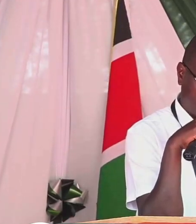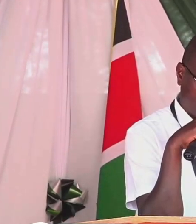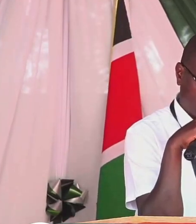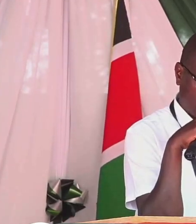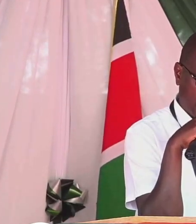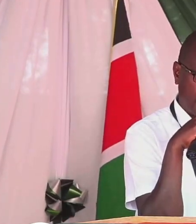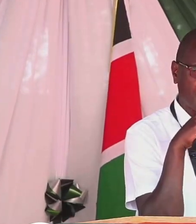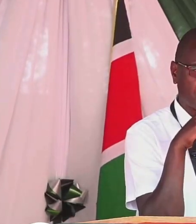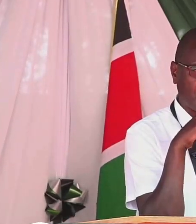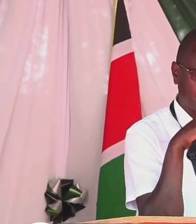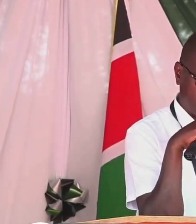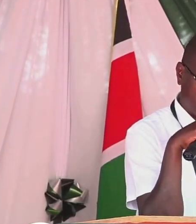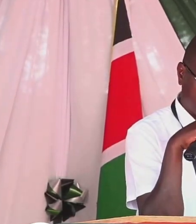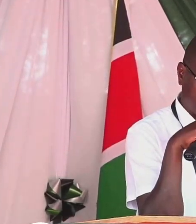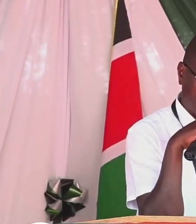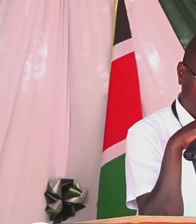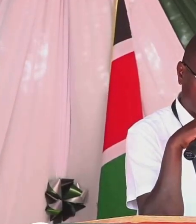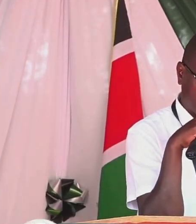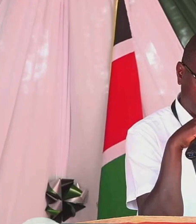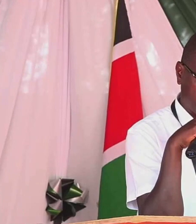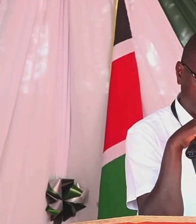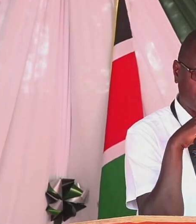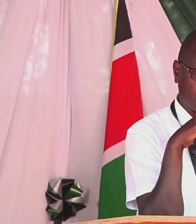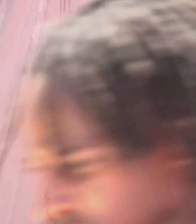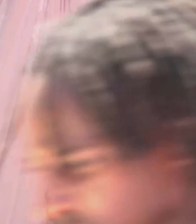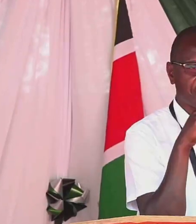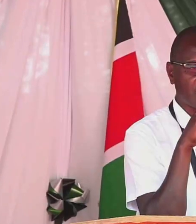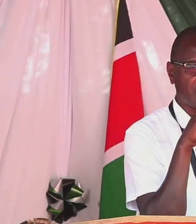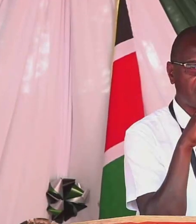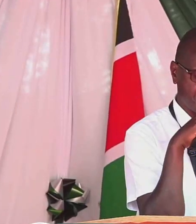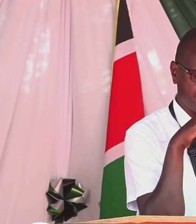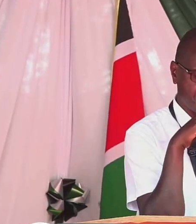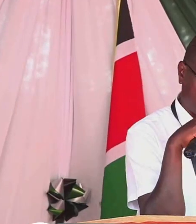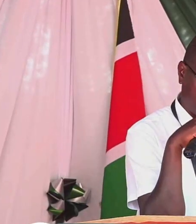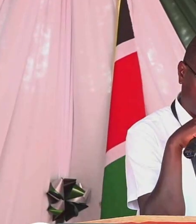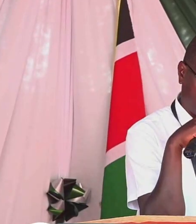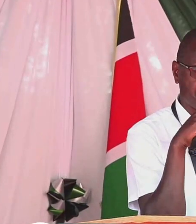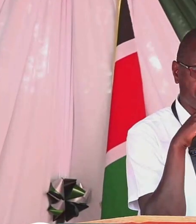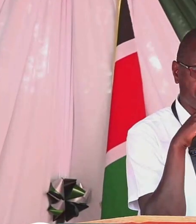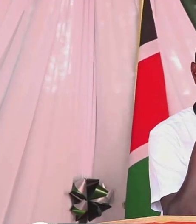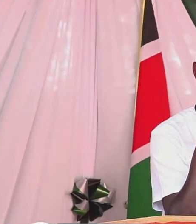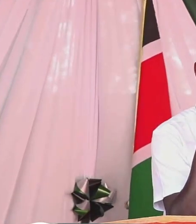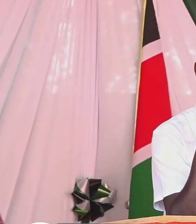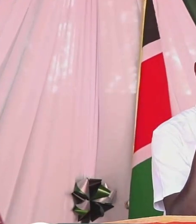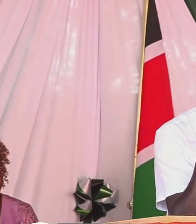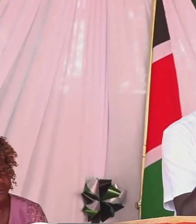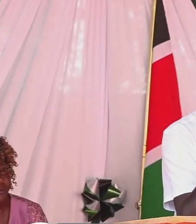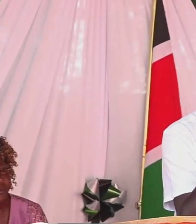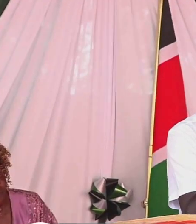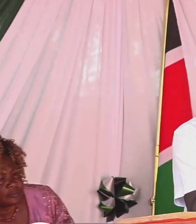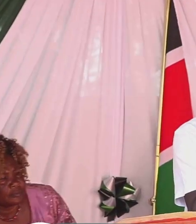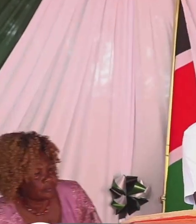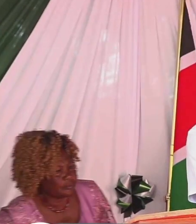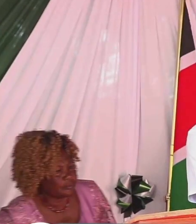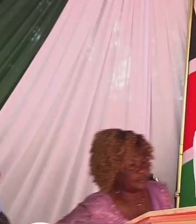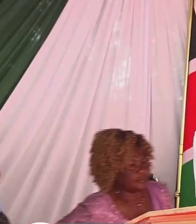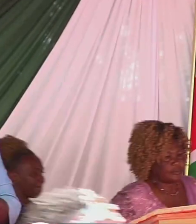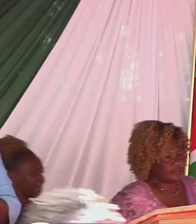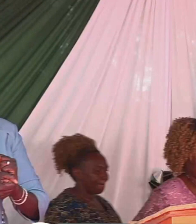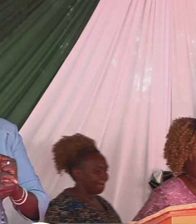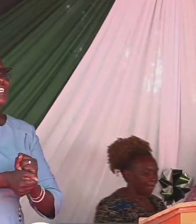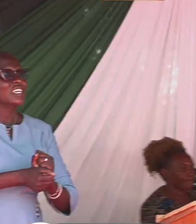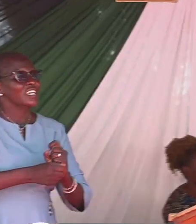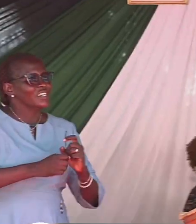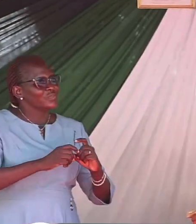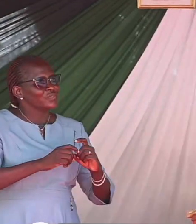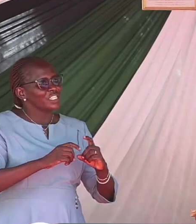Zapwani. The department is known as Department of Education and Digital Transformation. Now it is digital transformation